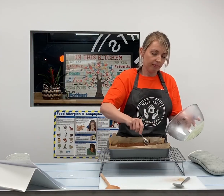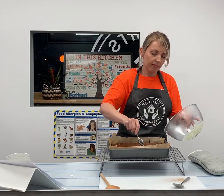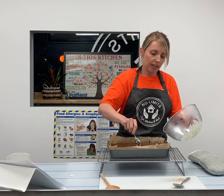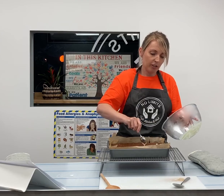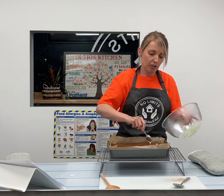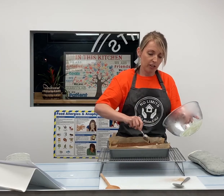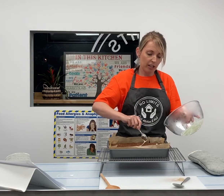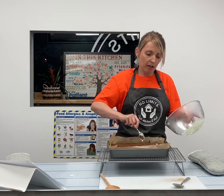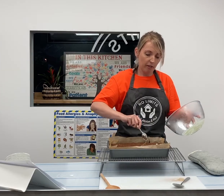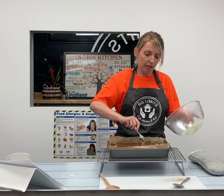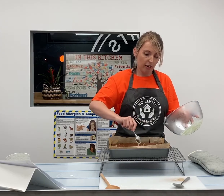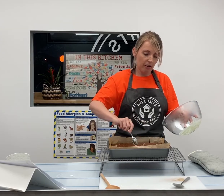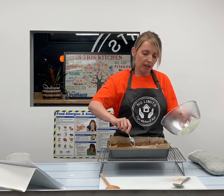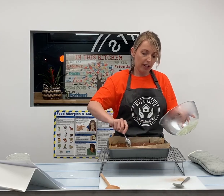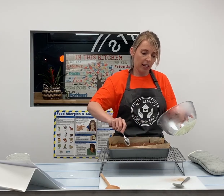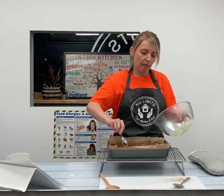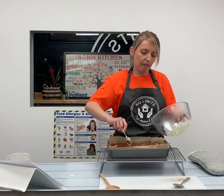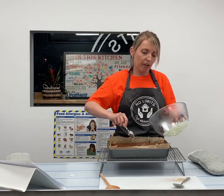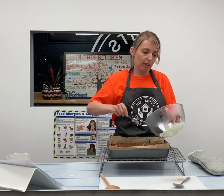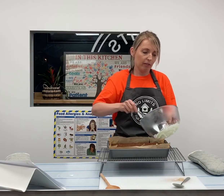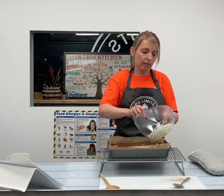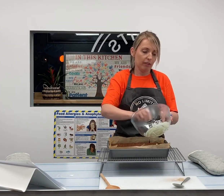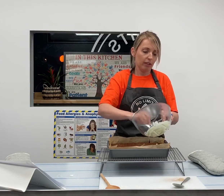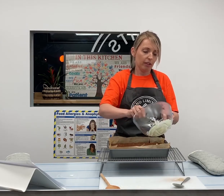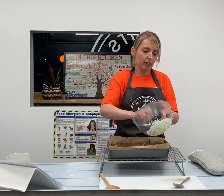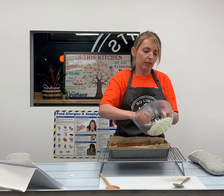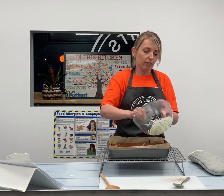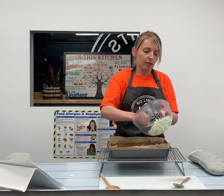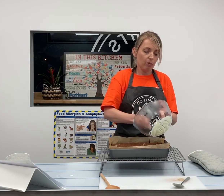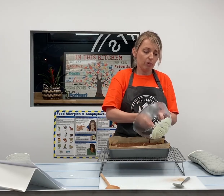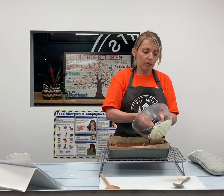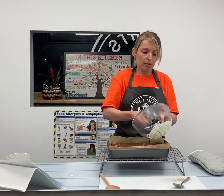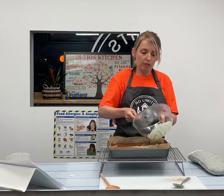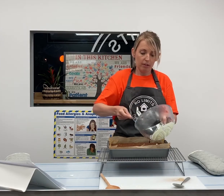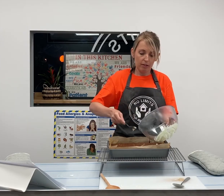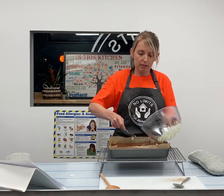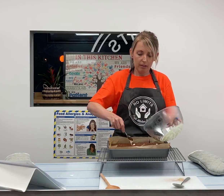And you can drizzle it over however you want.